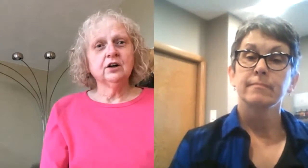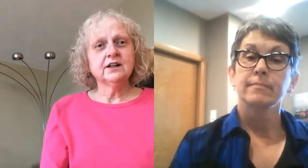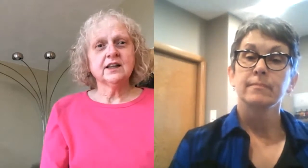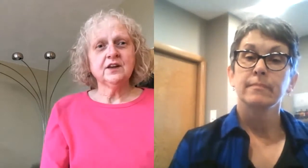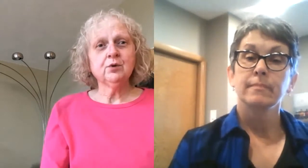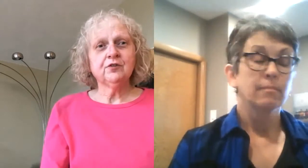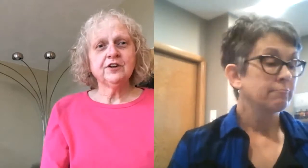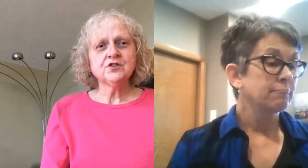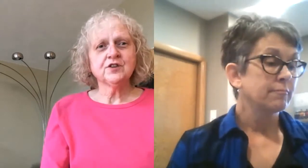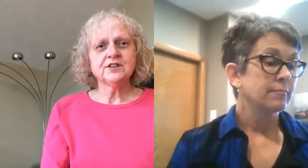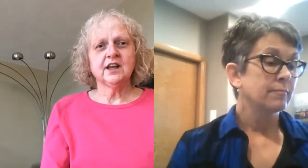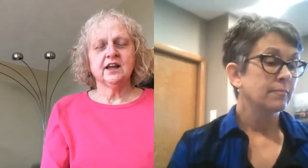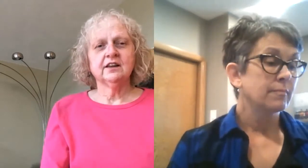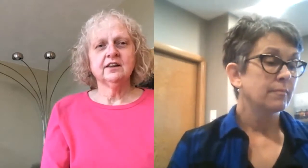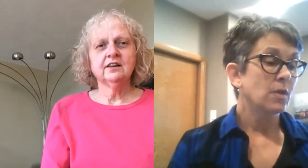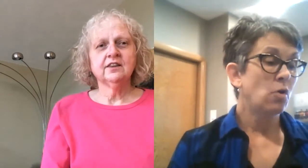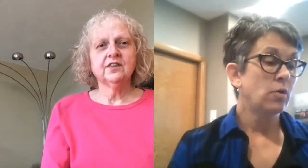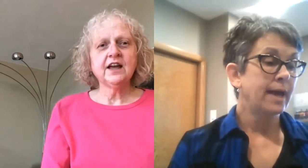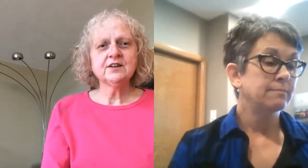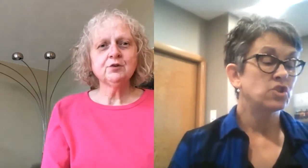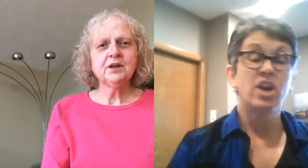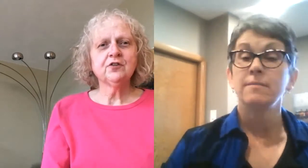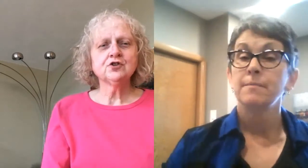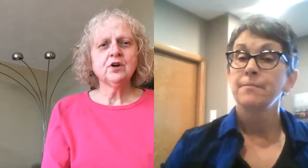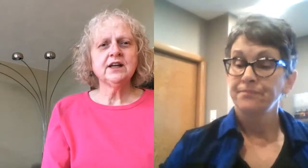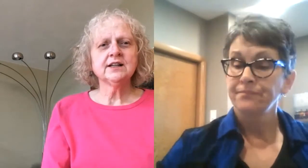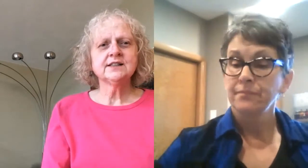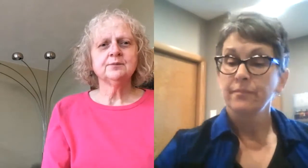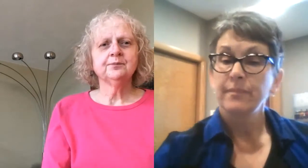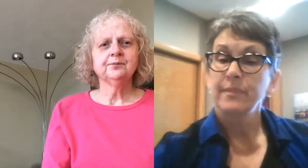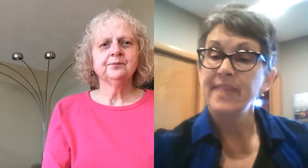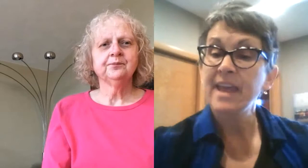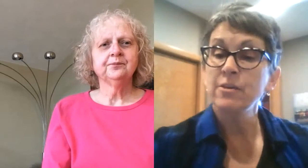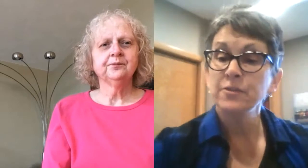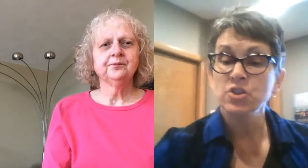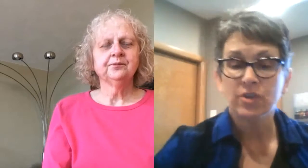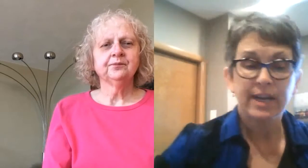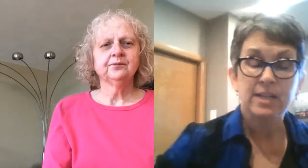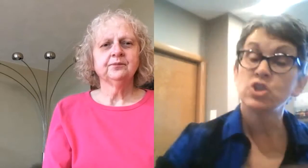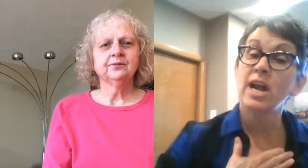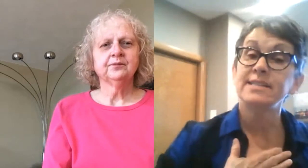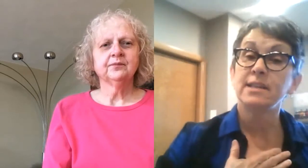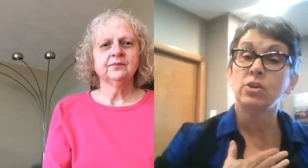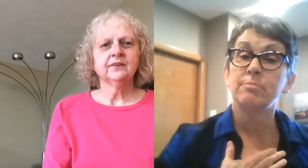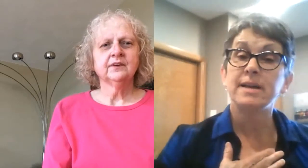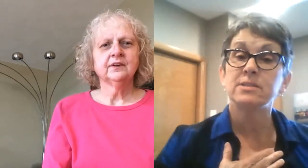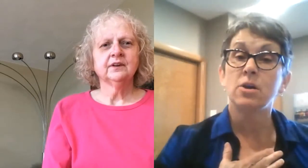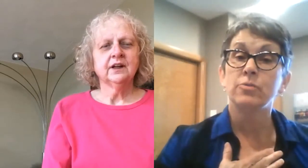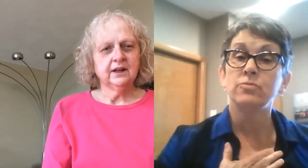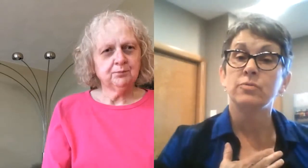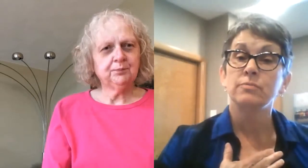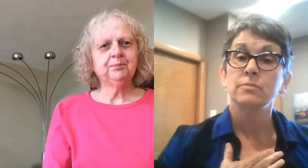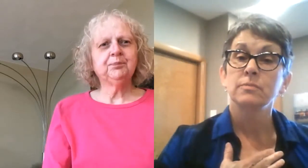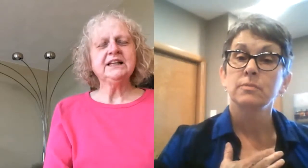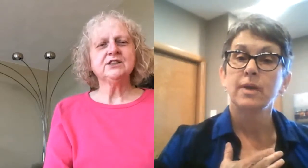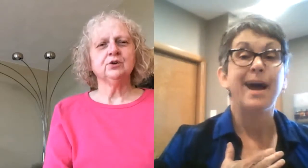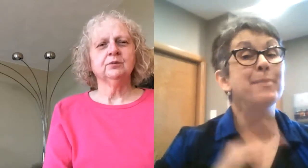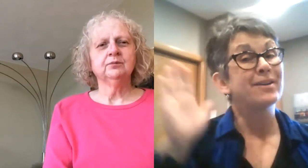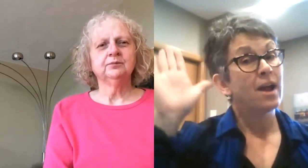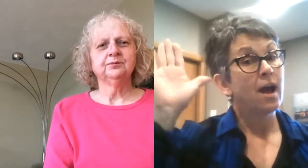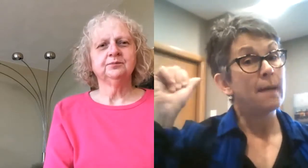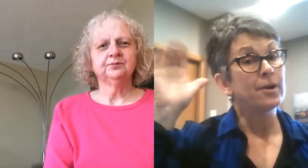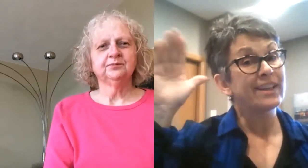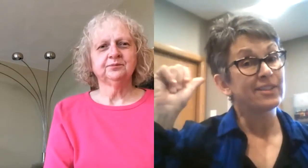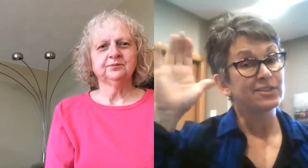goodbye song because I think we're finished for today. Okay. Thanks everybody for joining us. Thank you for joining us. Should I sing the goodbye song, Ruth? Please